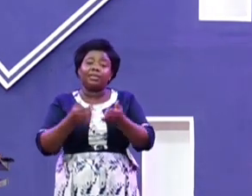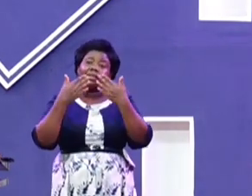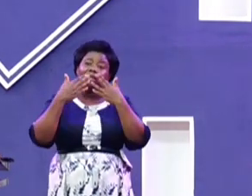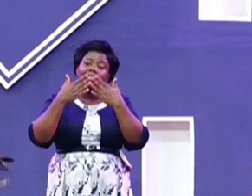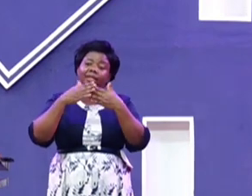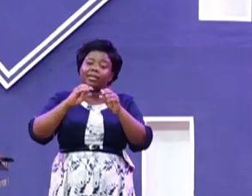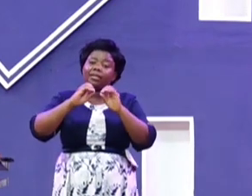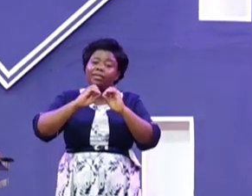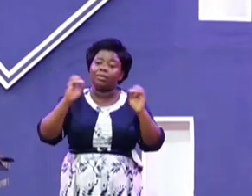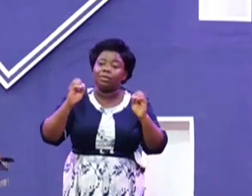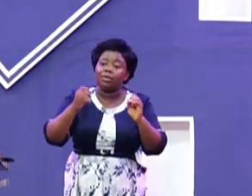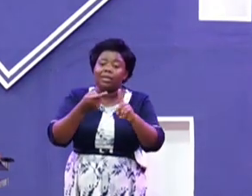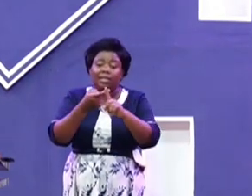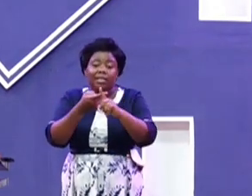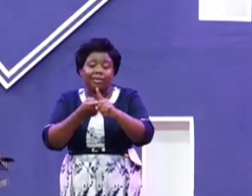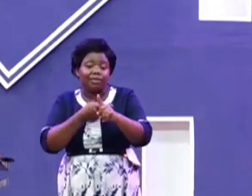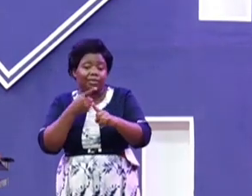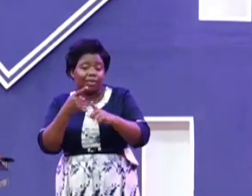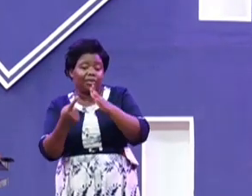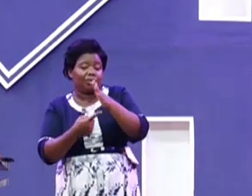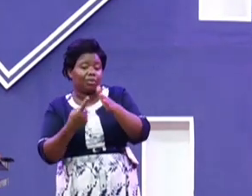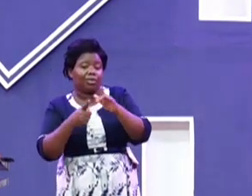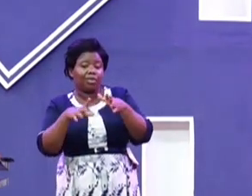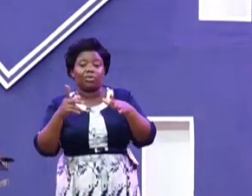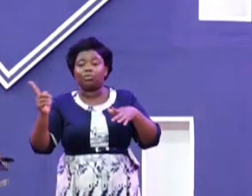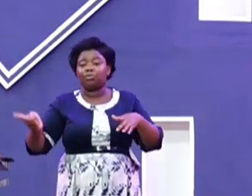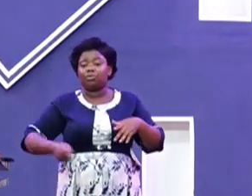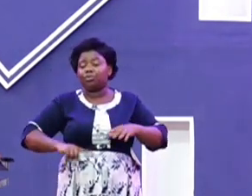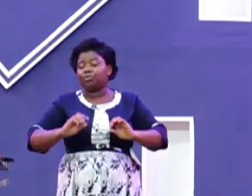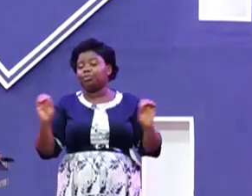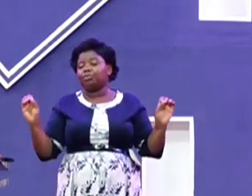going through. Just because that